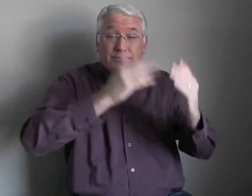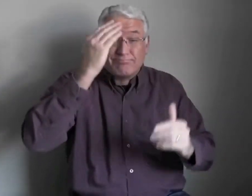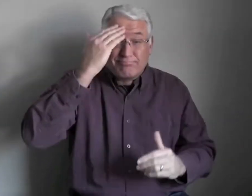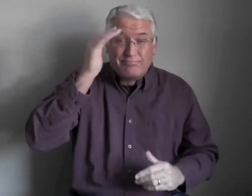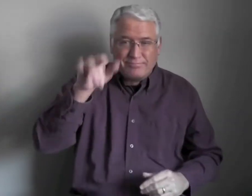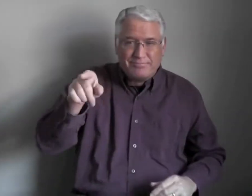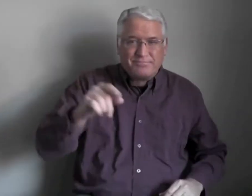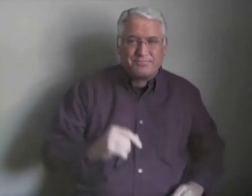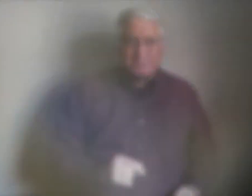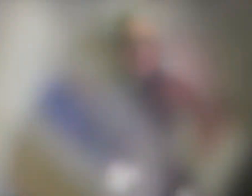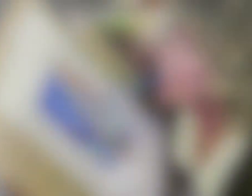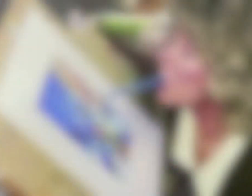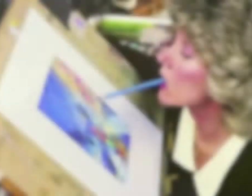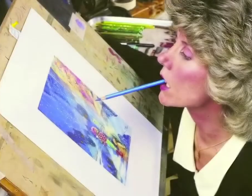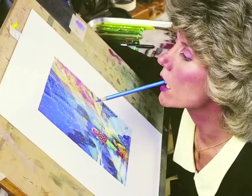painter. Here's a picture of her.